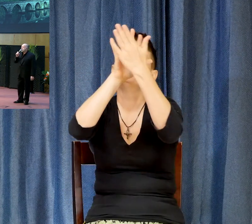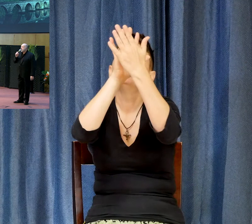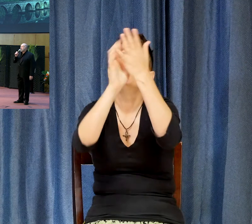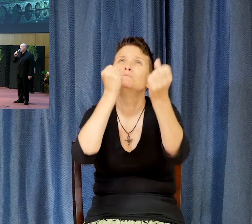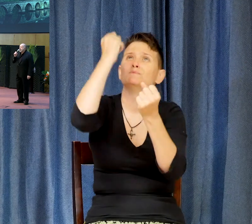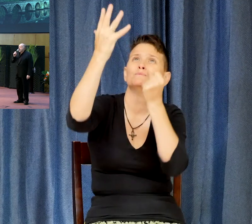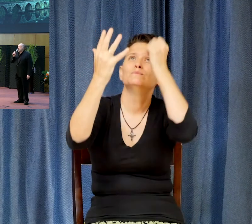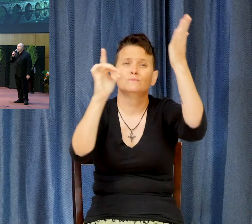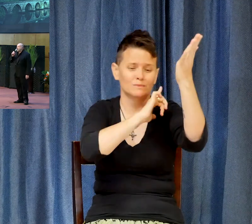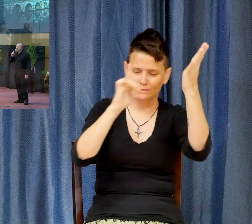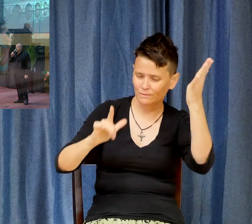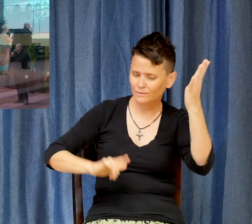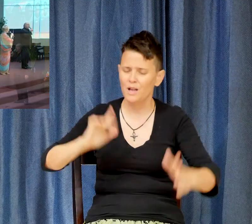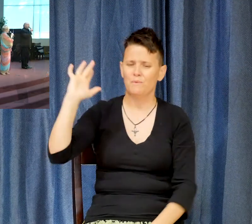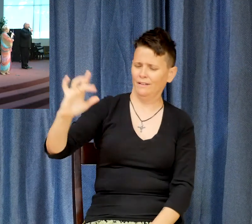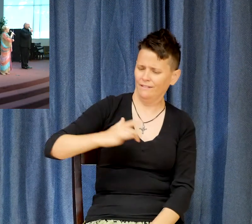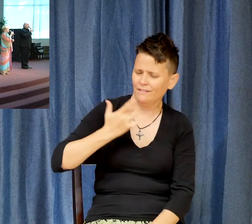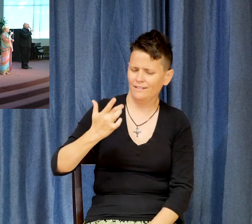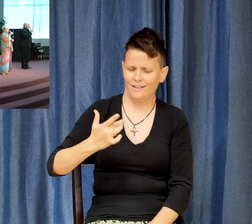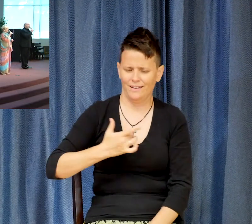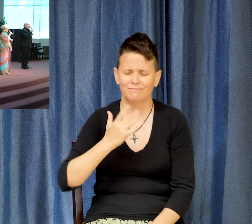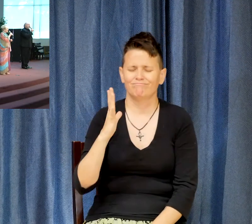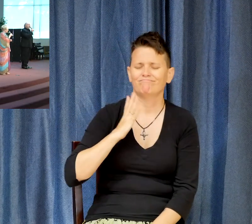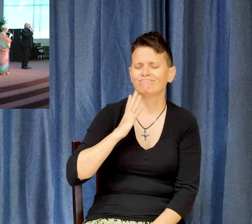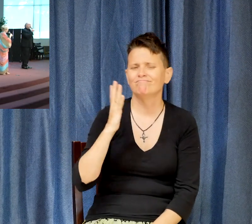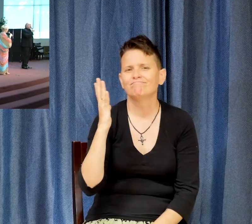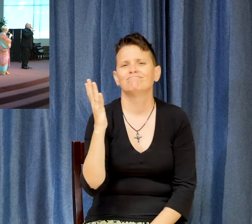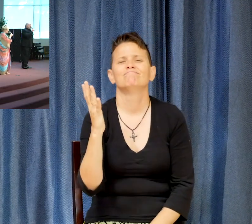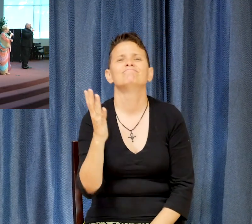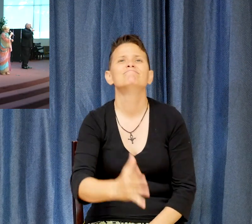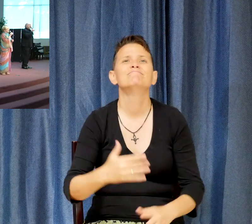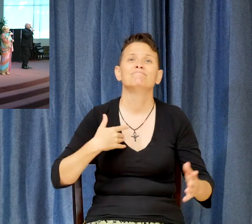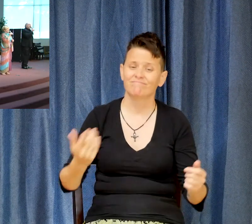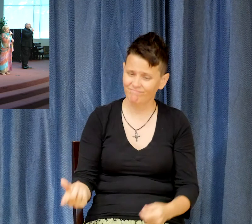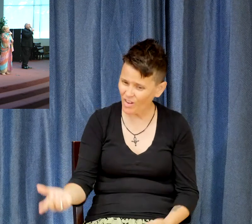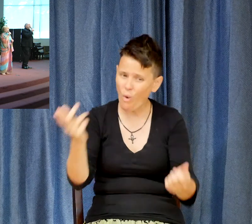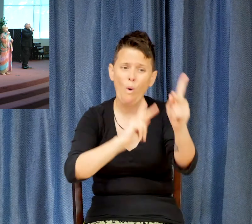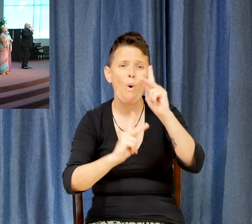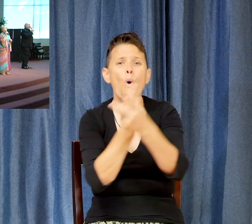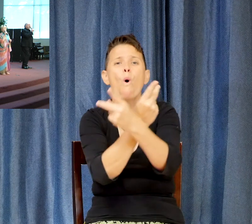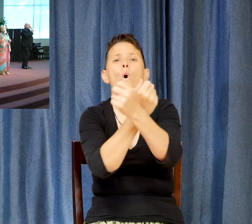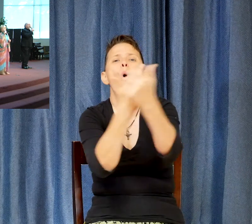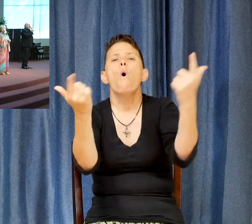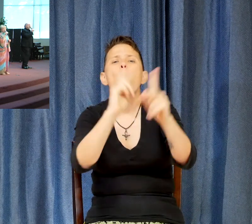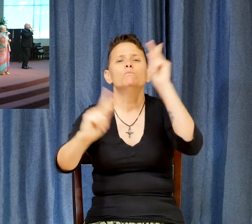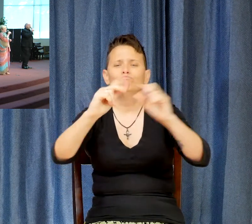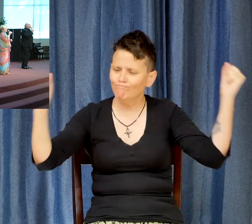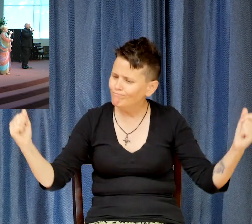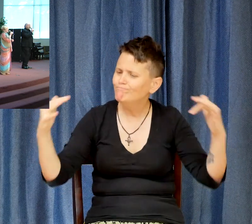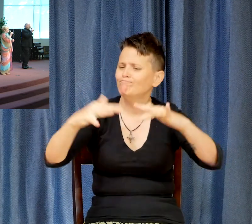to the Lord, and I will feel alright. Let's get together